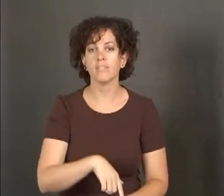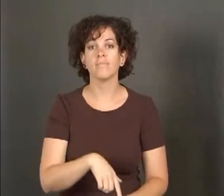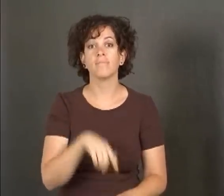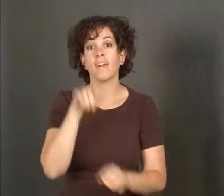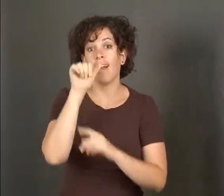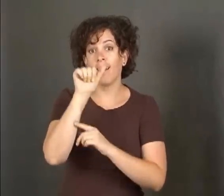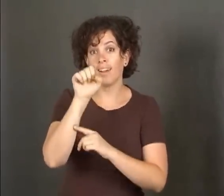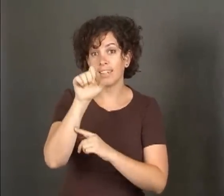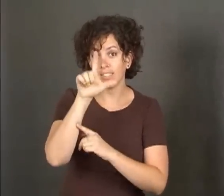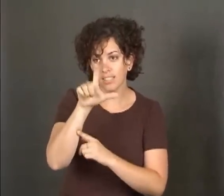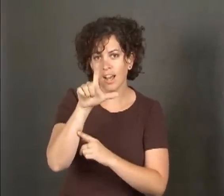also known as ASL.